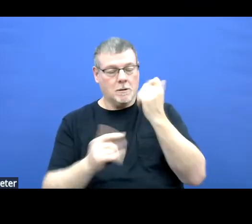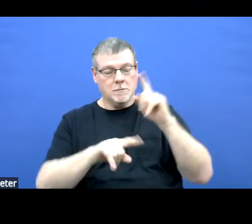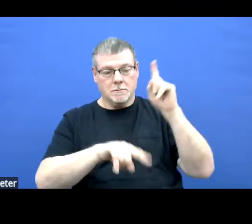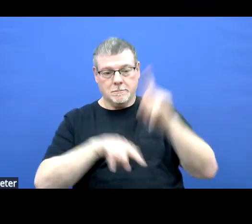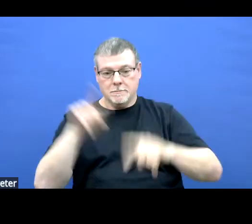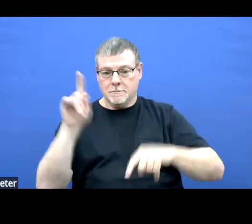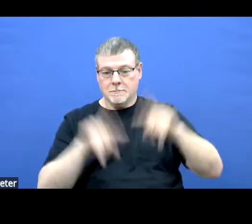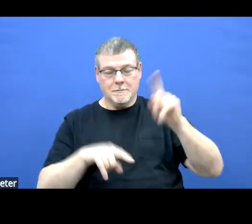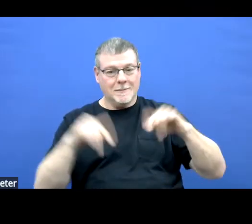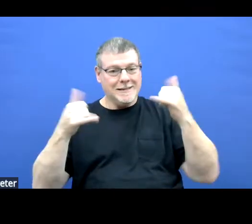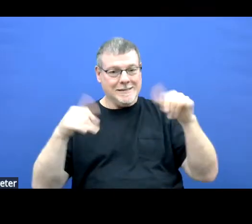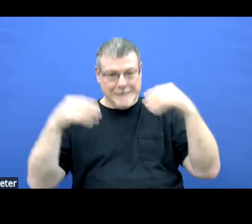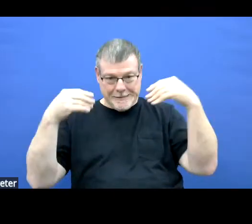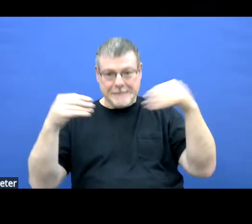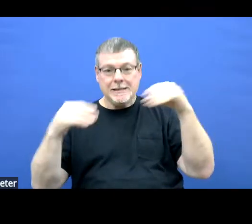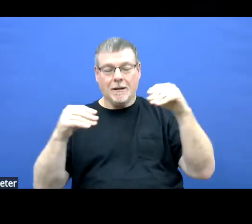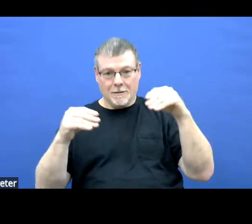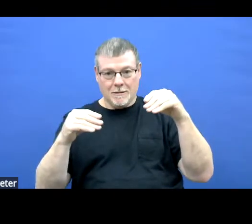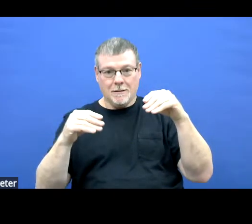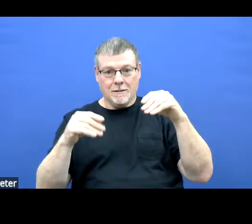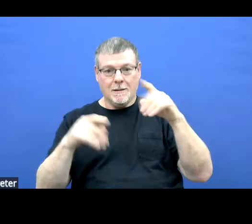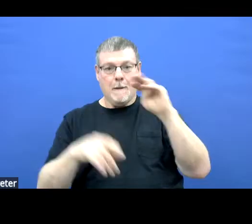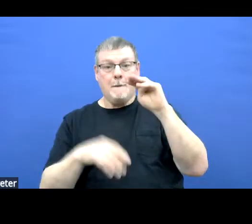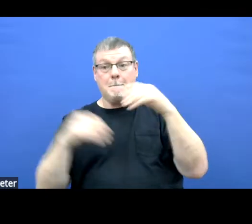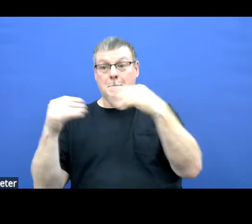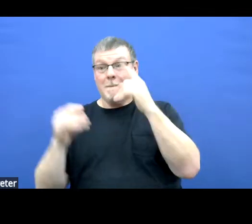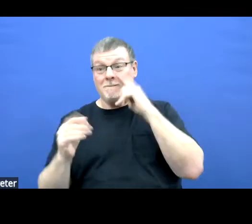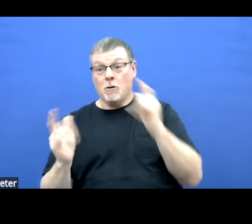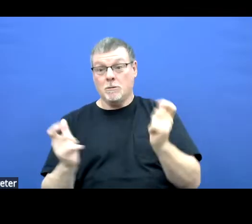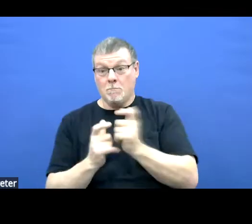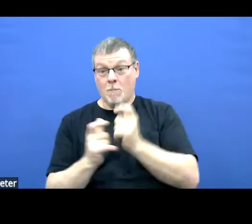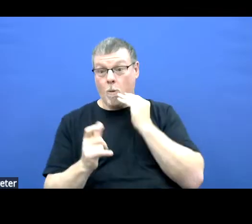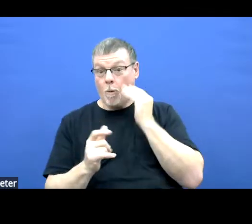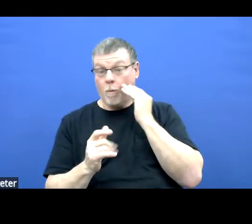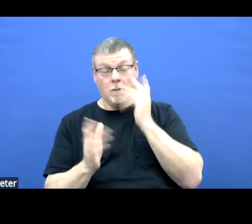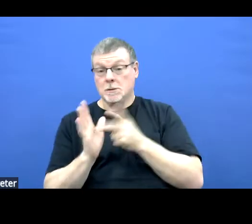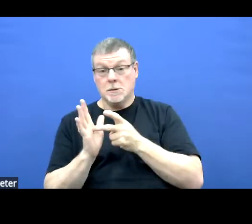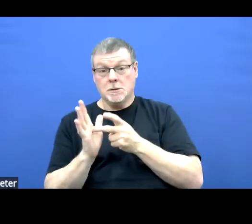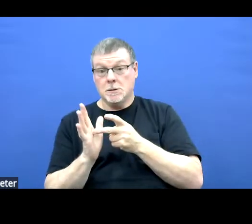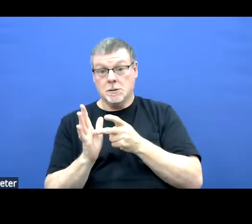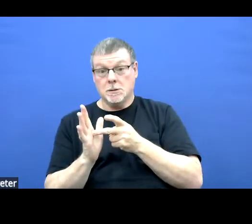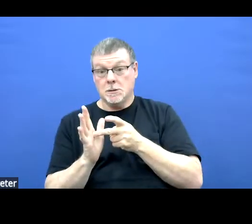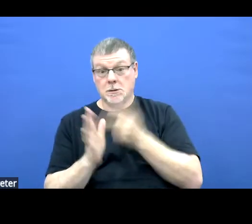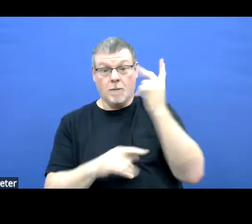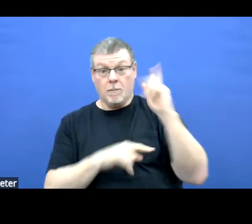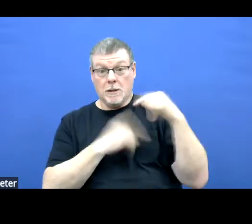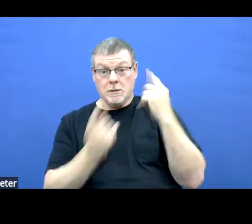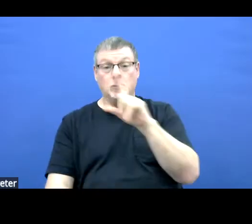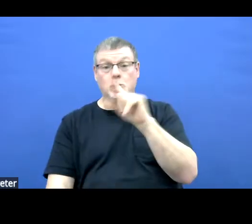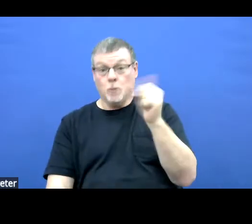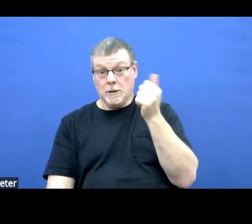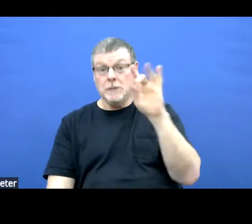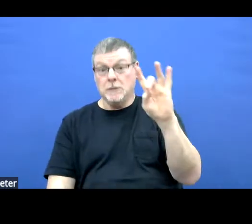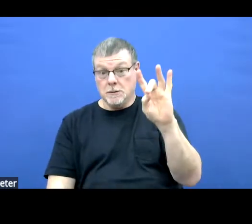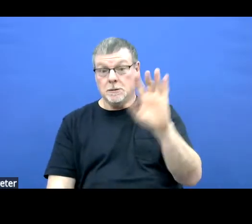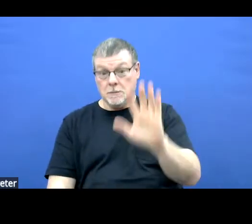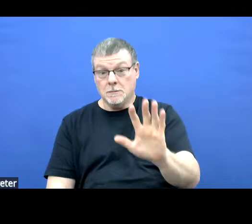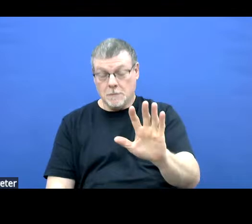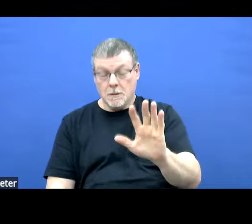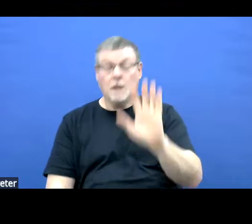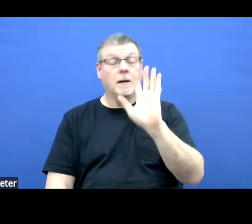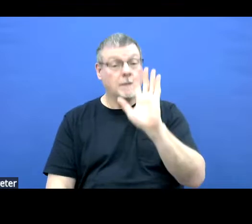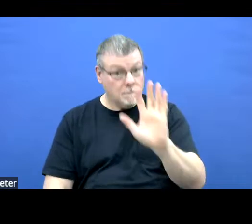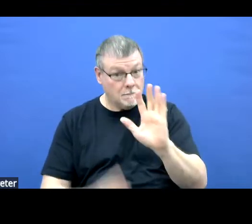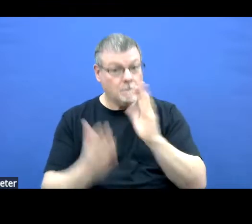going to sell at market rate, and market rate for small homes have doubled since 2018. However, you